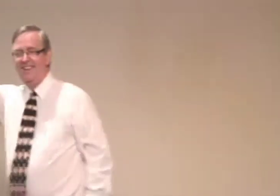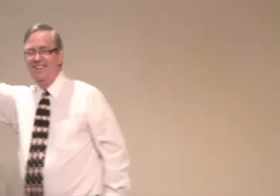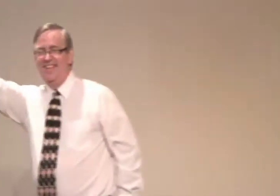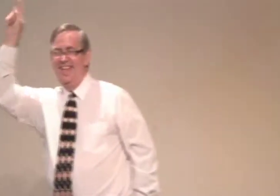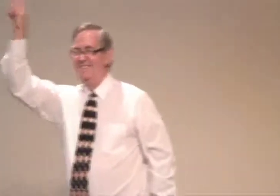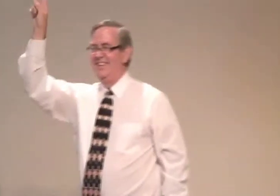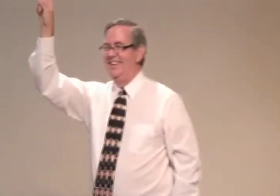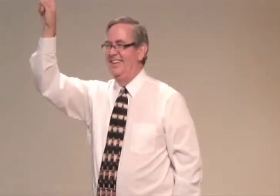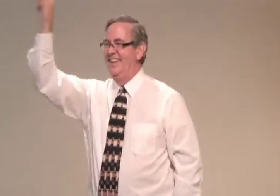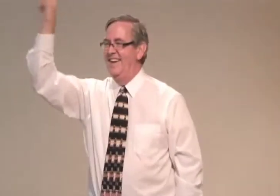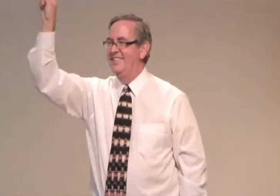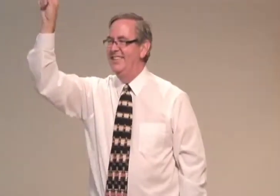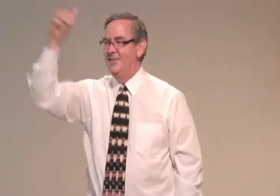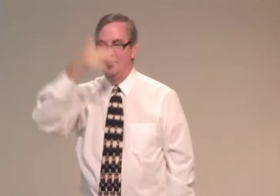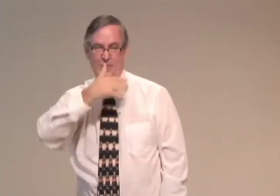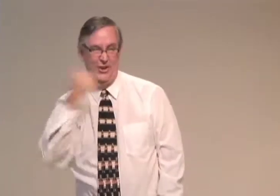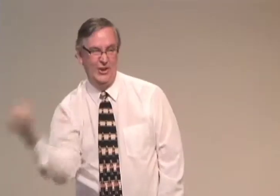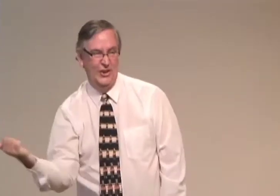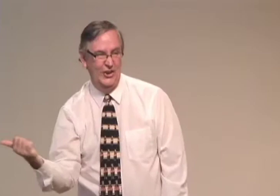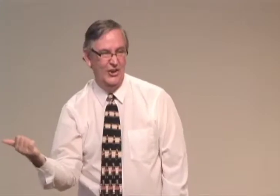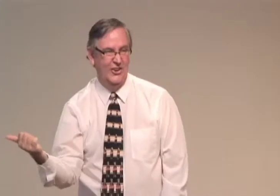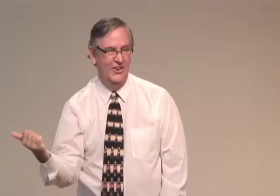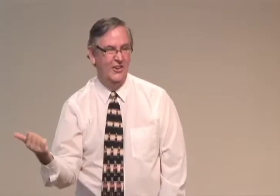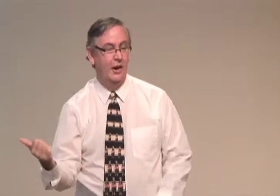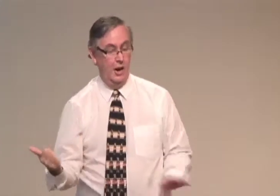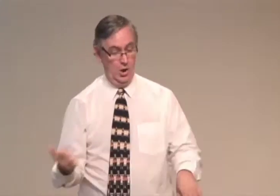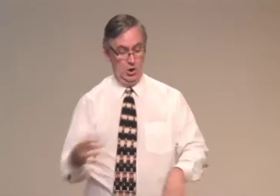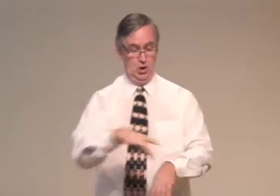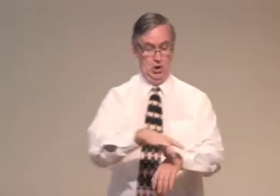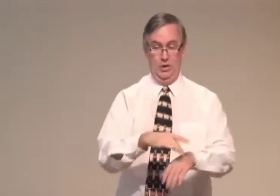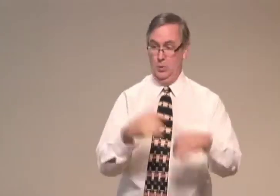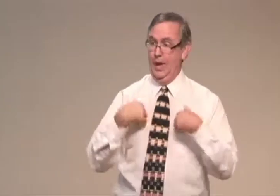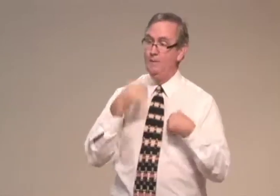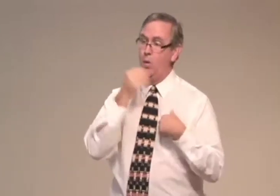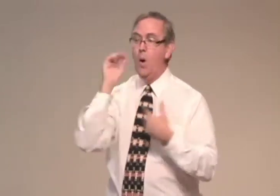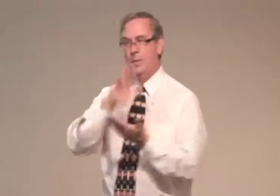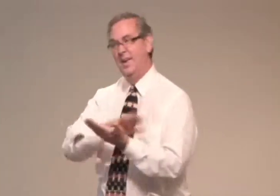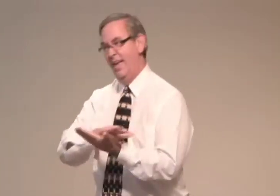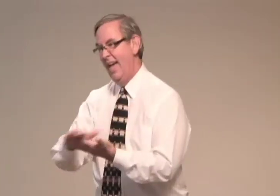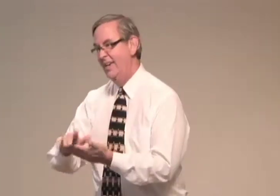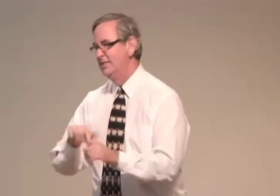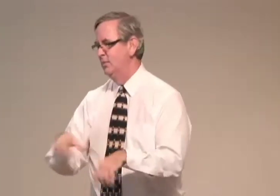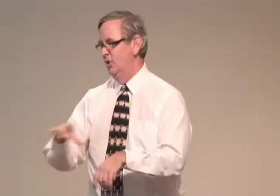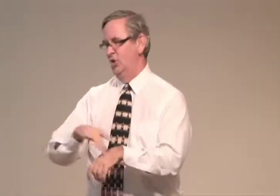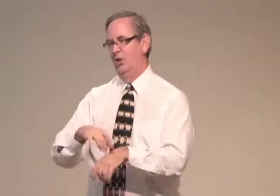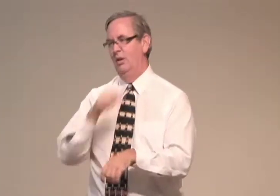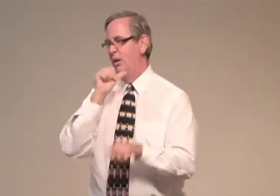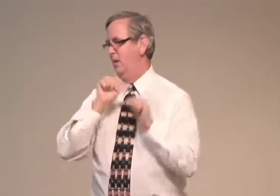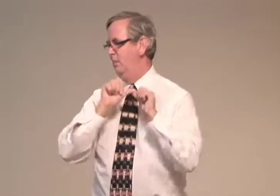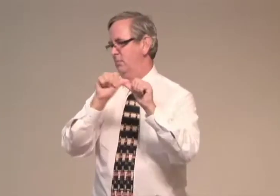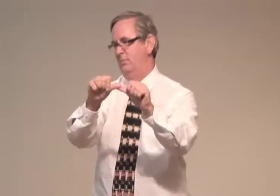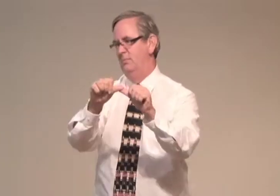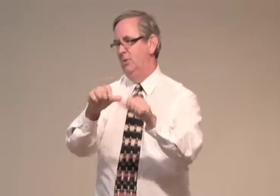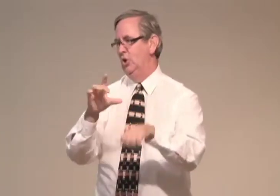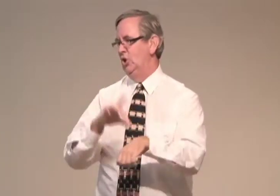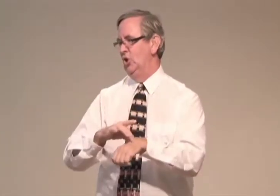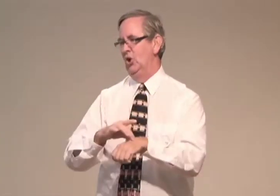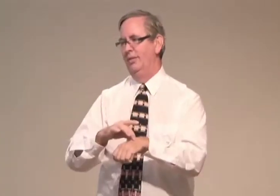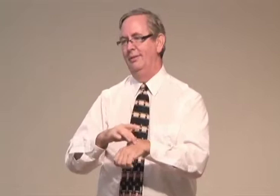don't worry. I have a place for you. It's heaven. I have a place that's better. Unless you can have a home and it might be nice but